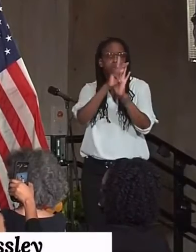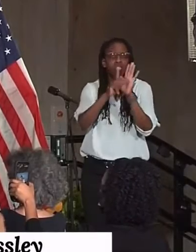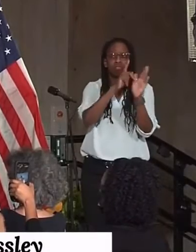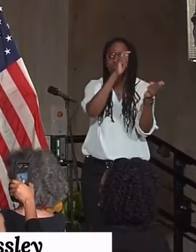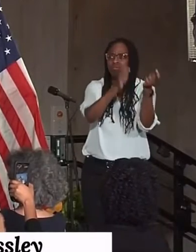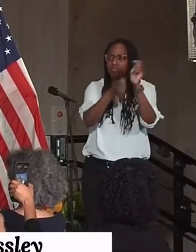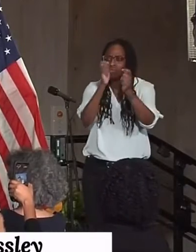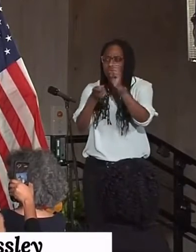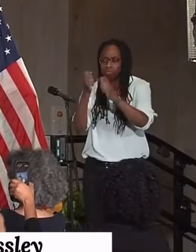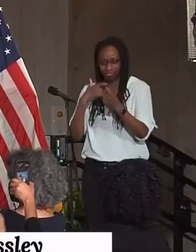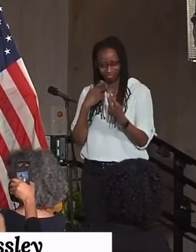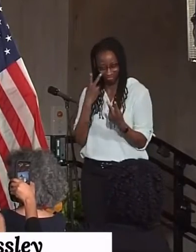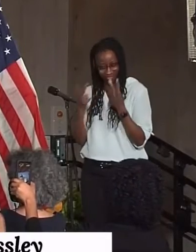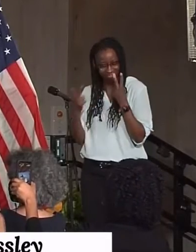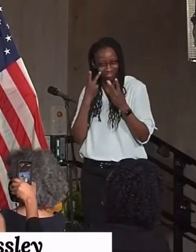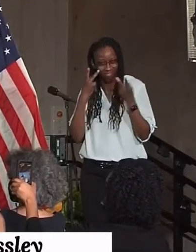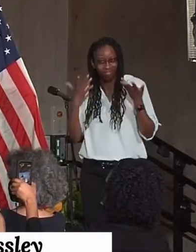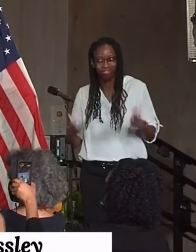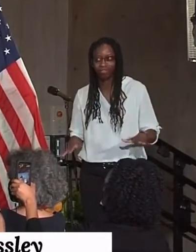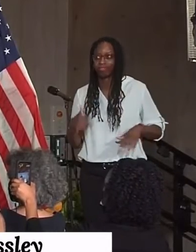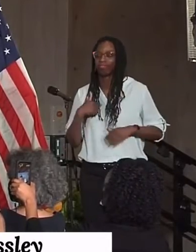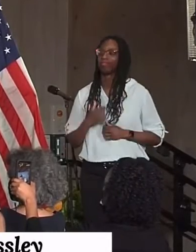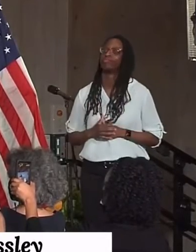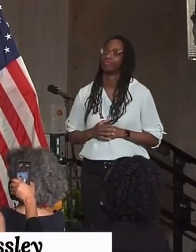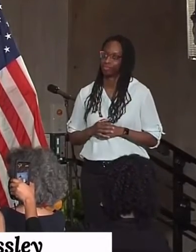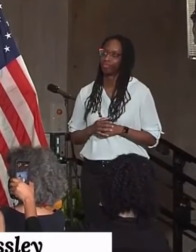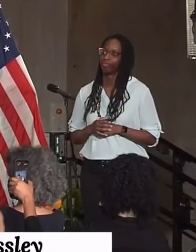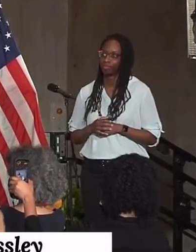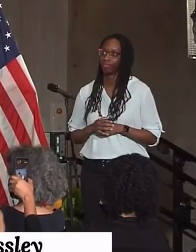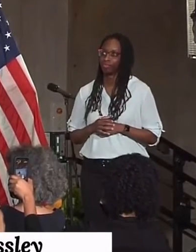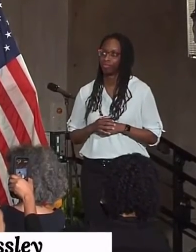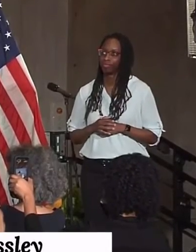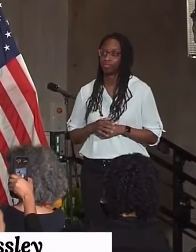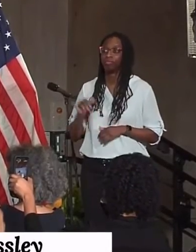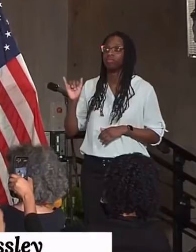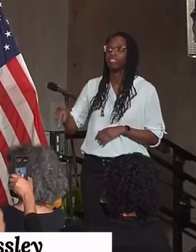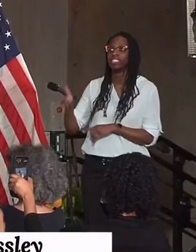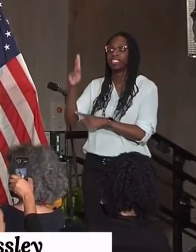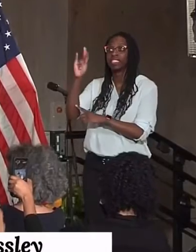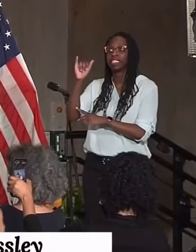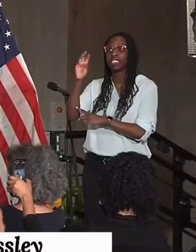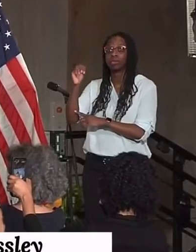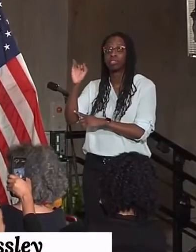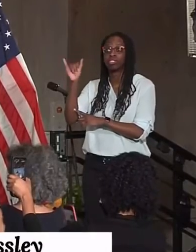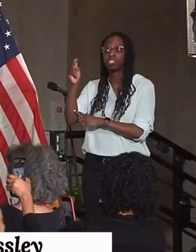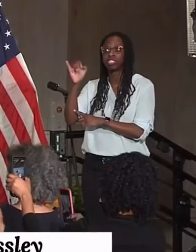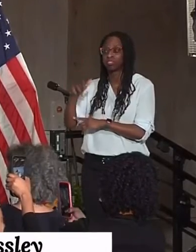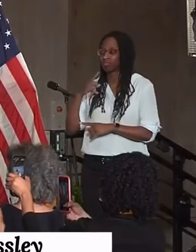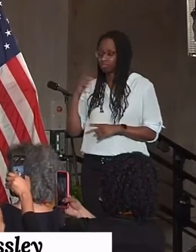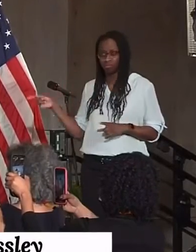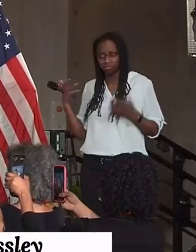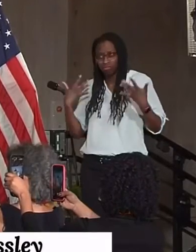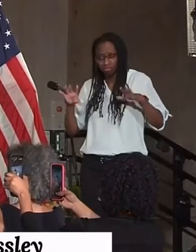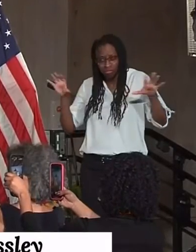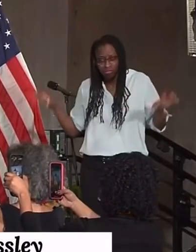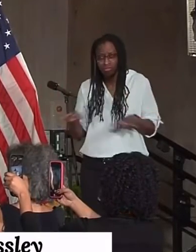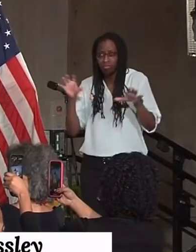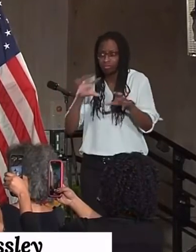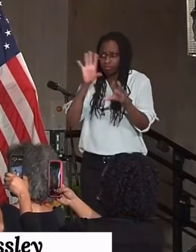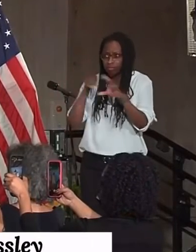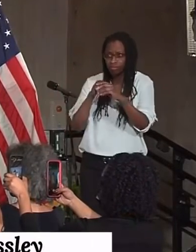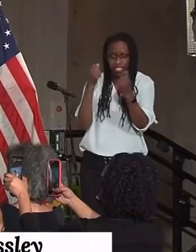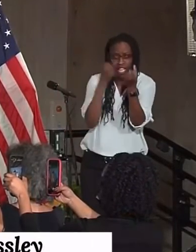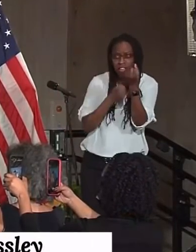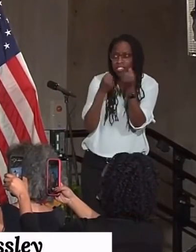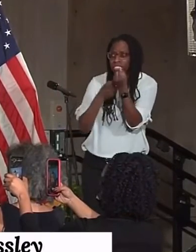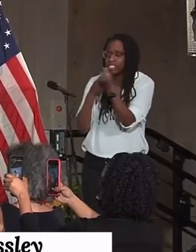tables. Kim Janey has been a profound force in that transformation as a community member, as